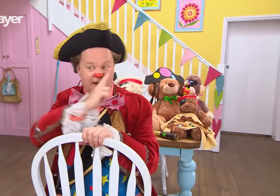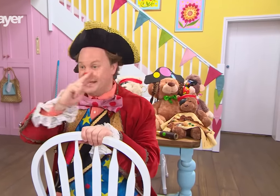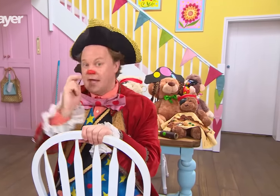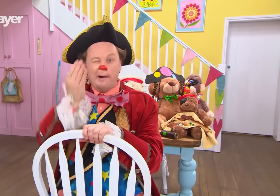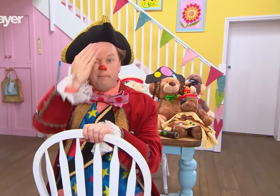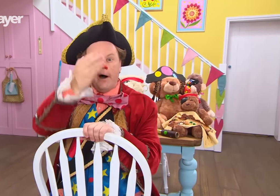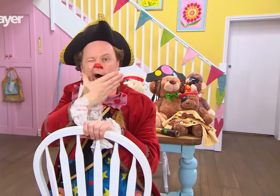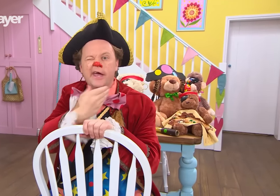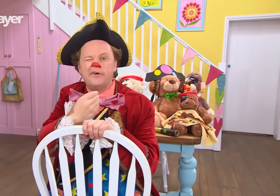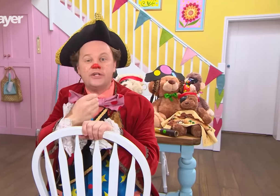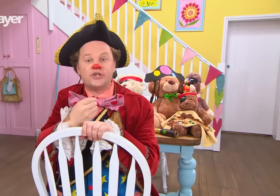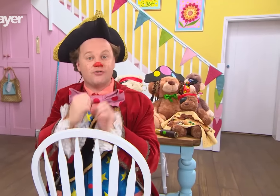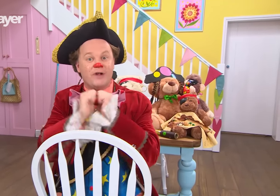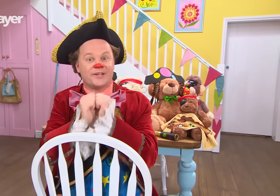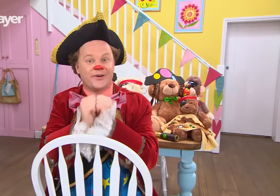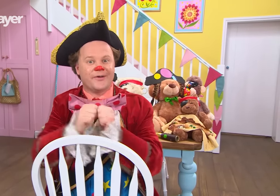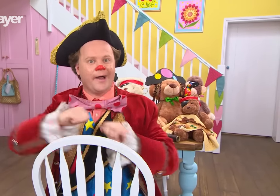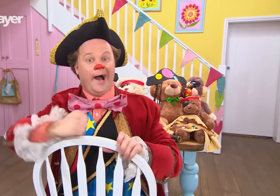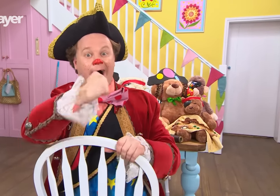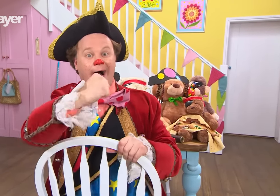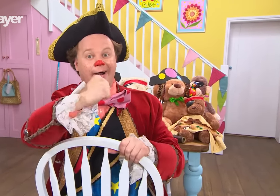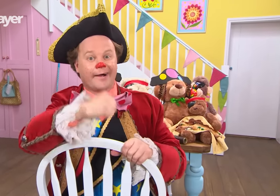find pirate treasure!